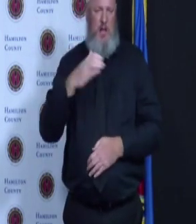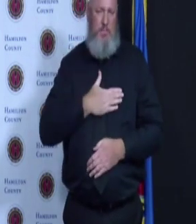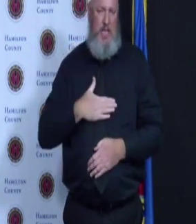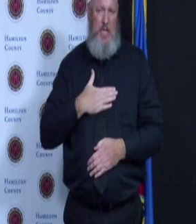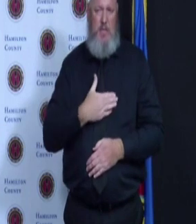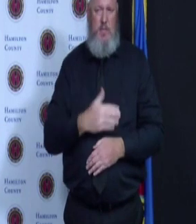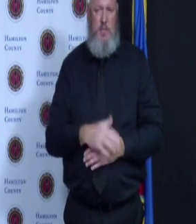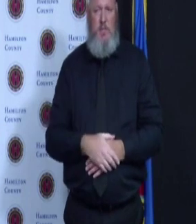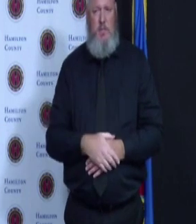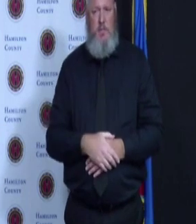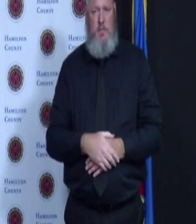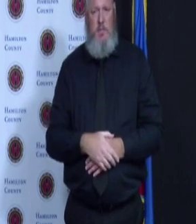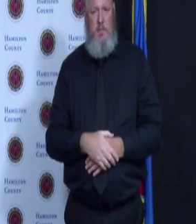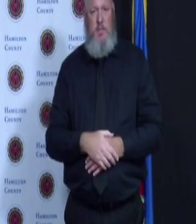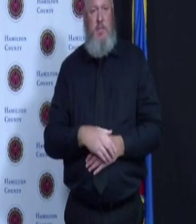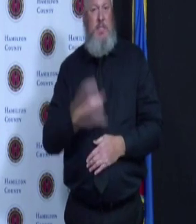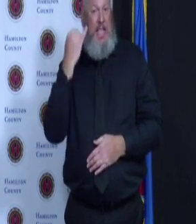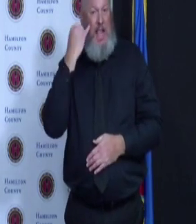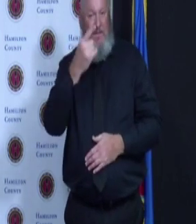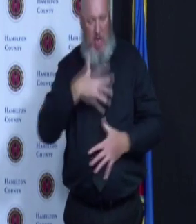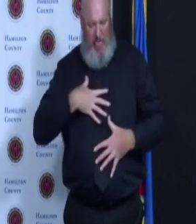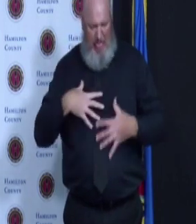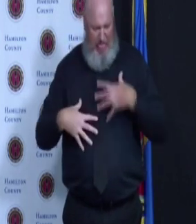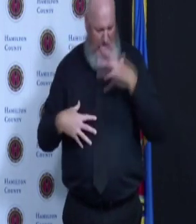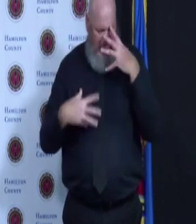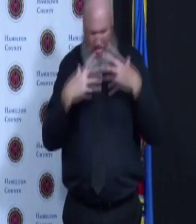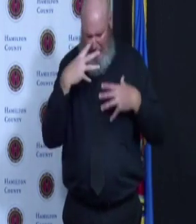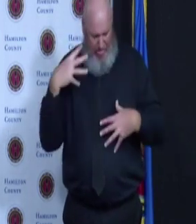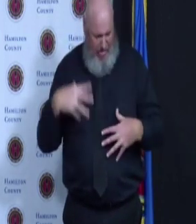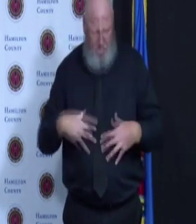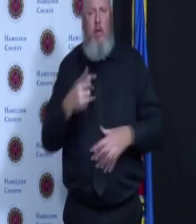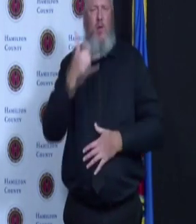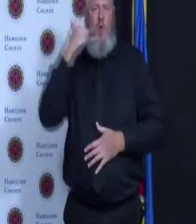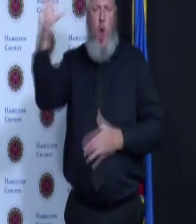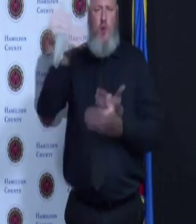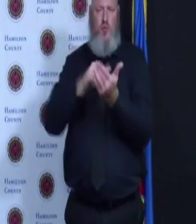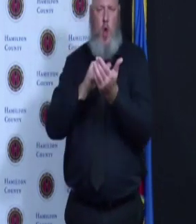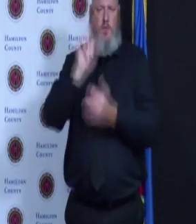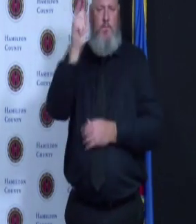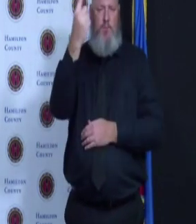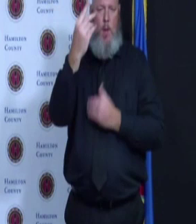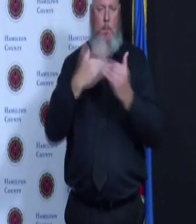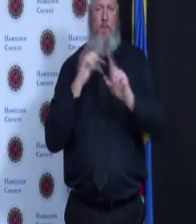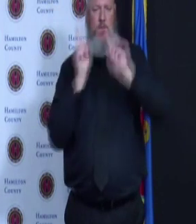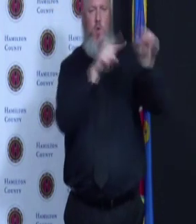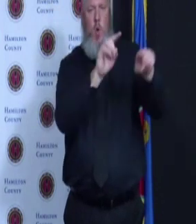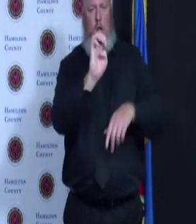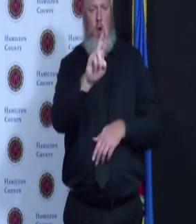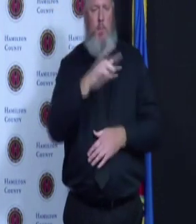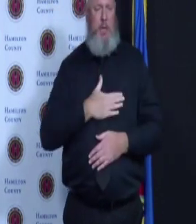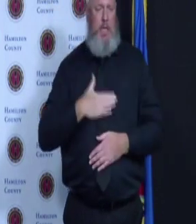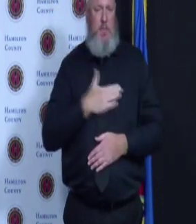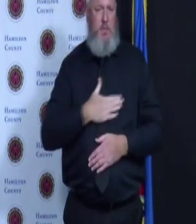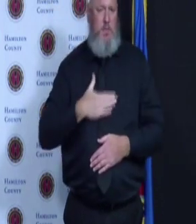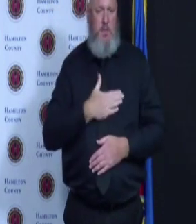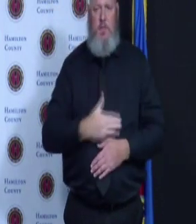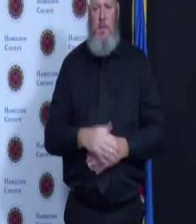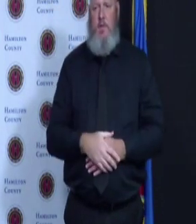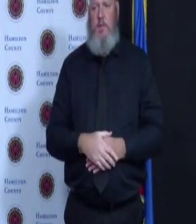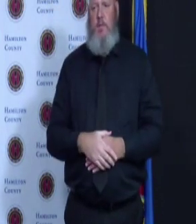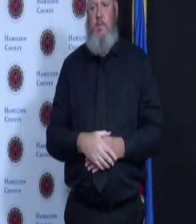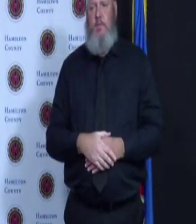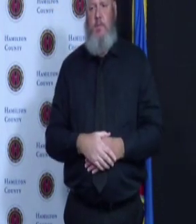heard yesterday that we are flattening the curve, but it will only be if we continue to do the things we know we need to